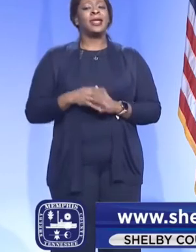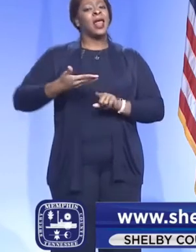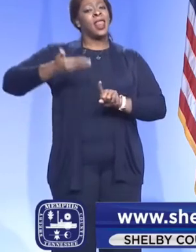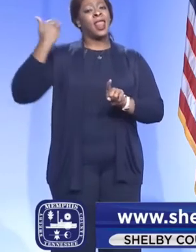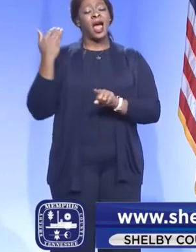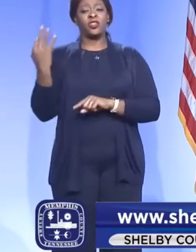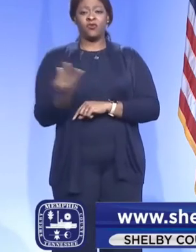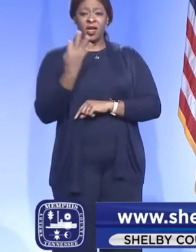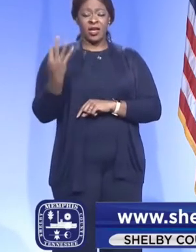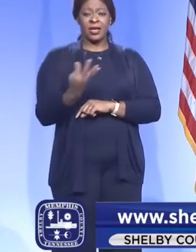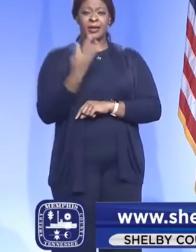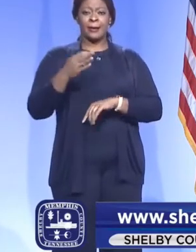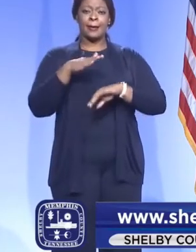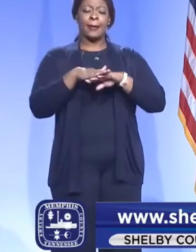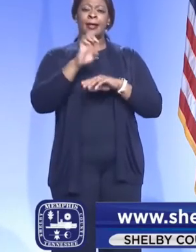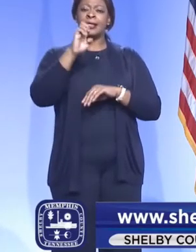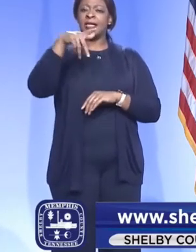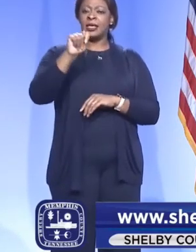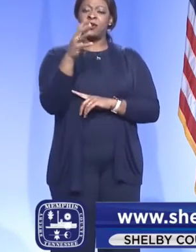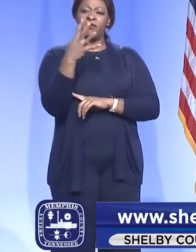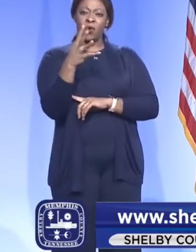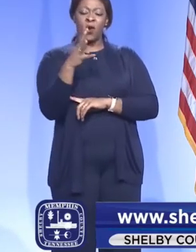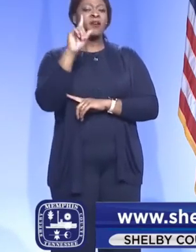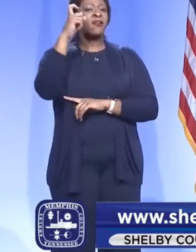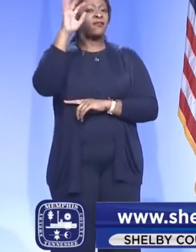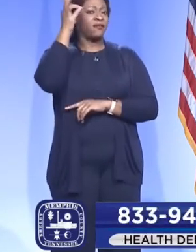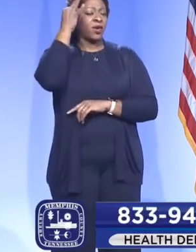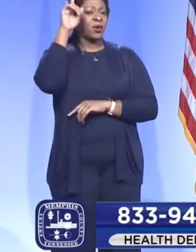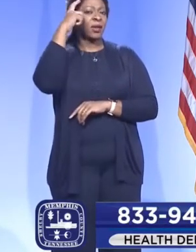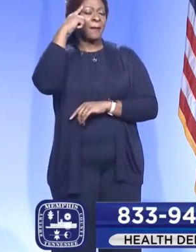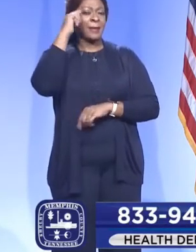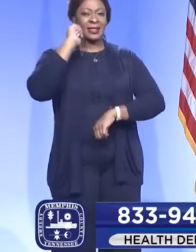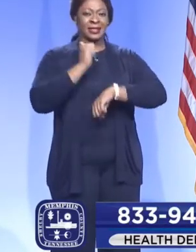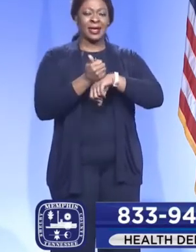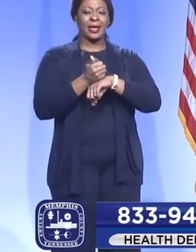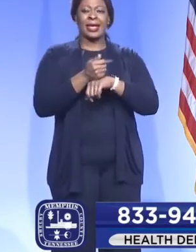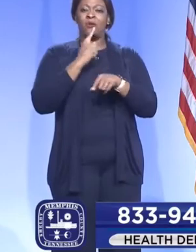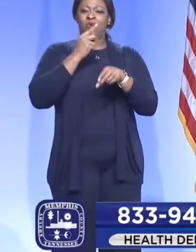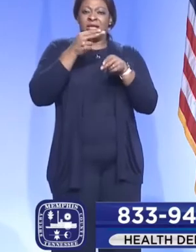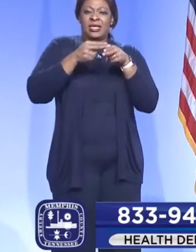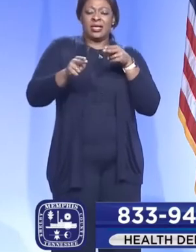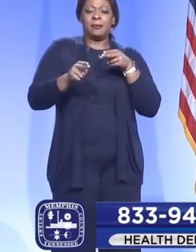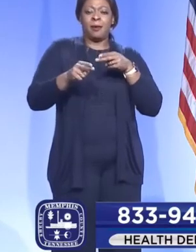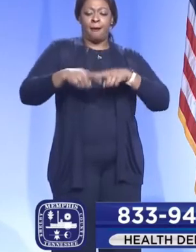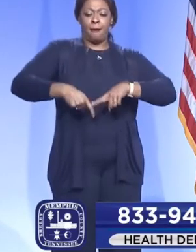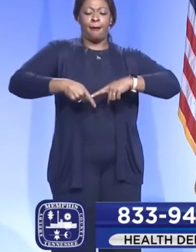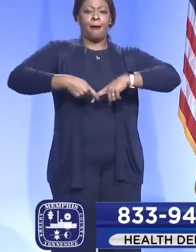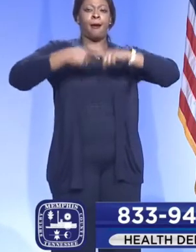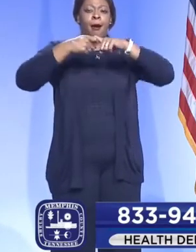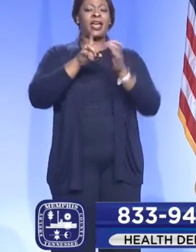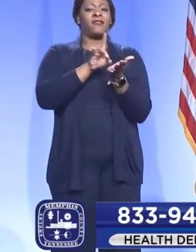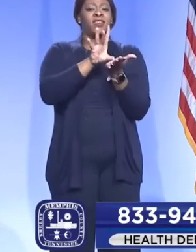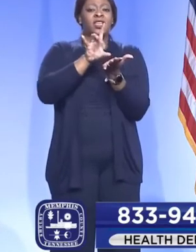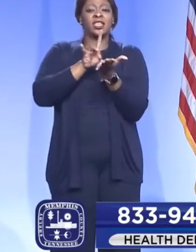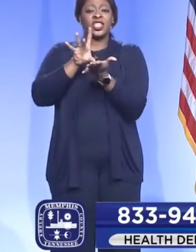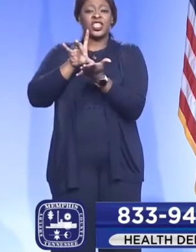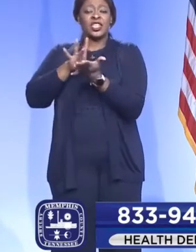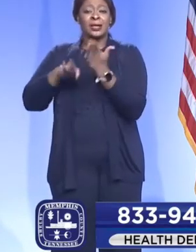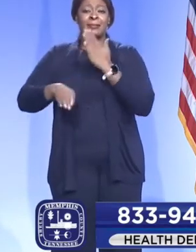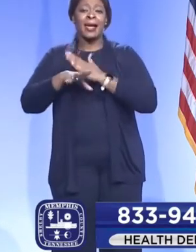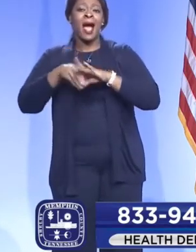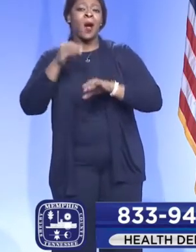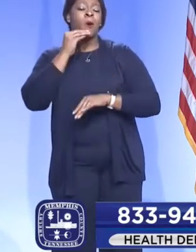residents of Shelby County over these past 6 months. As a part of today's briefing, I want to share with everyone some reminders